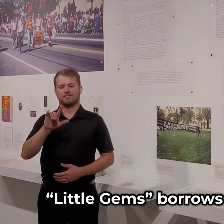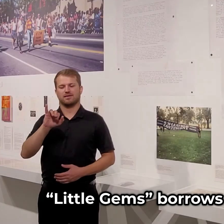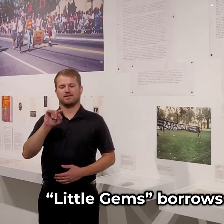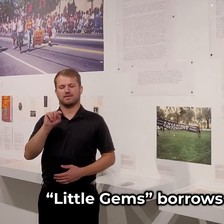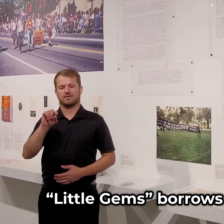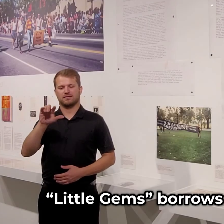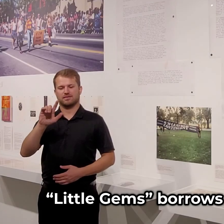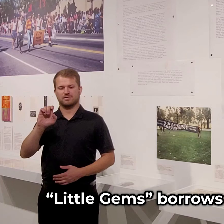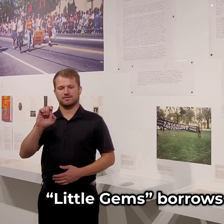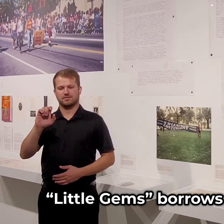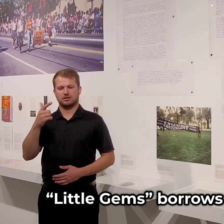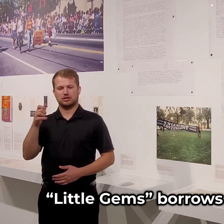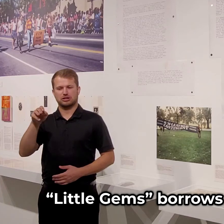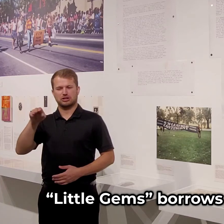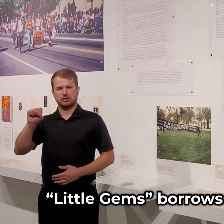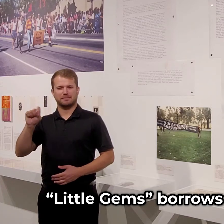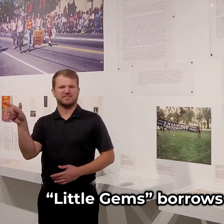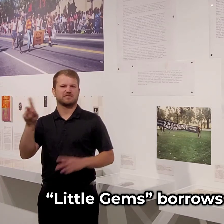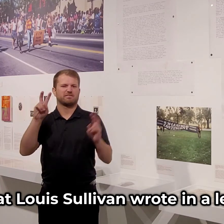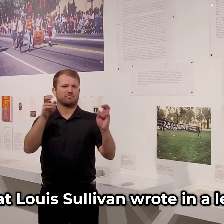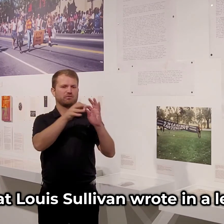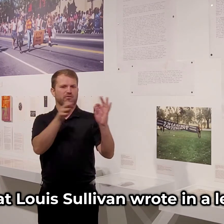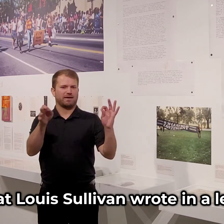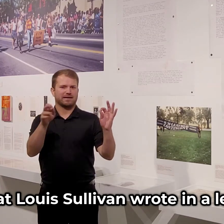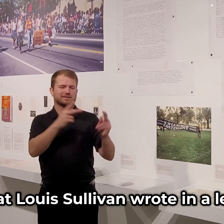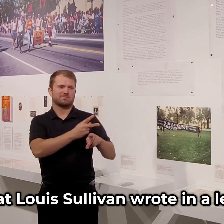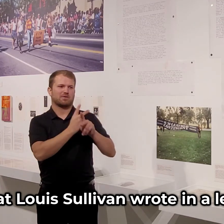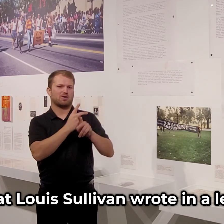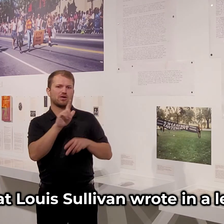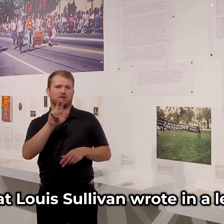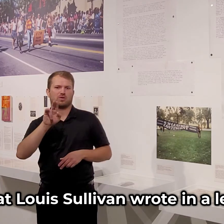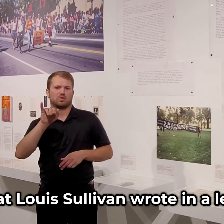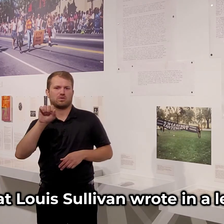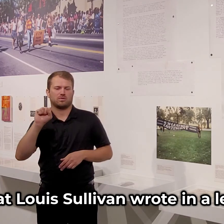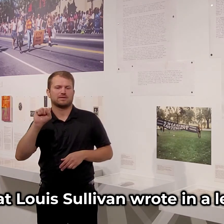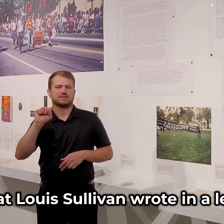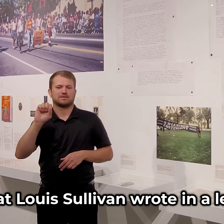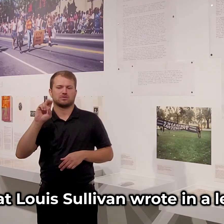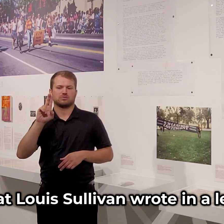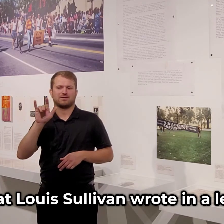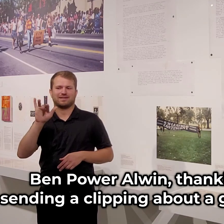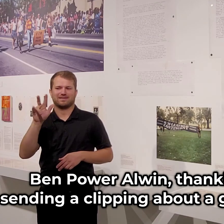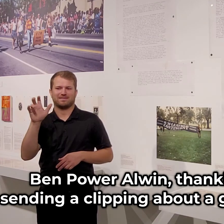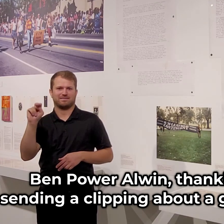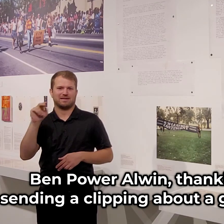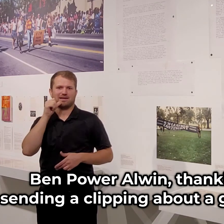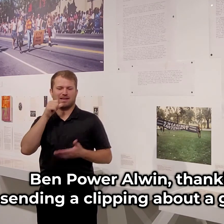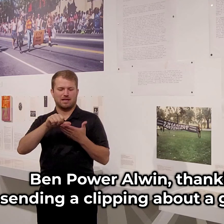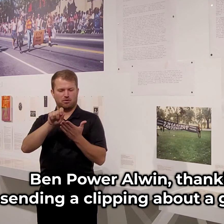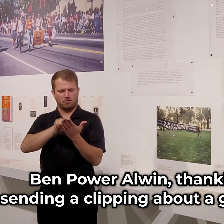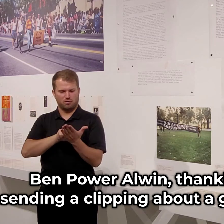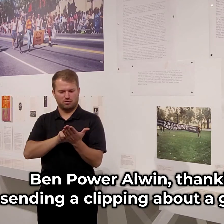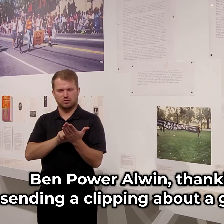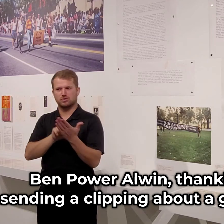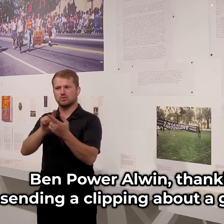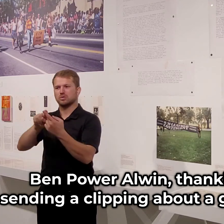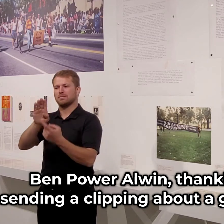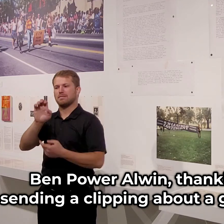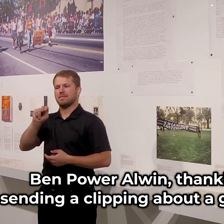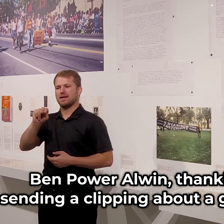Little Gems borrows a phrase that Louis Sullivan wrote in a letter to his friend Ben Power Alwyn, thanking him